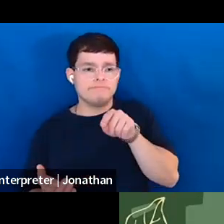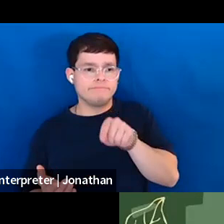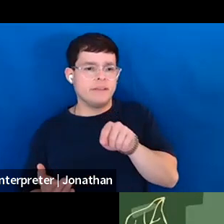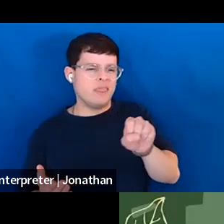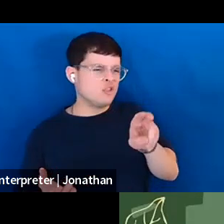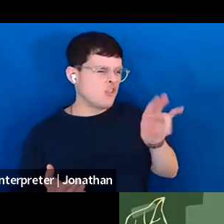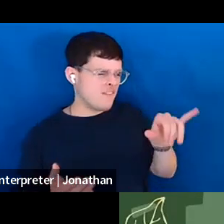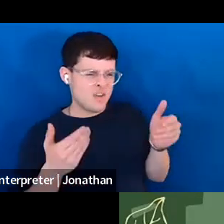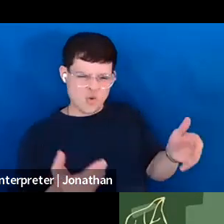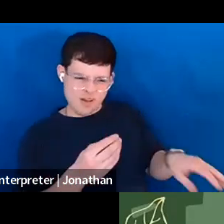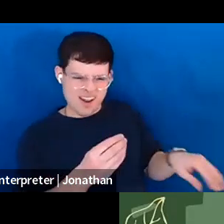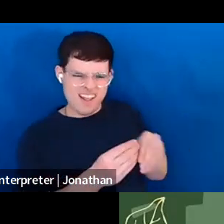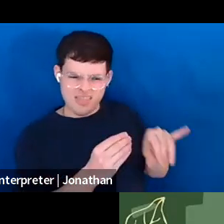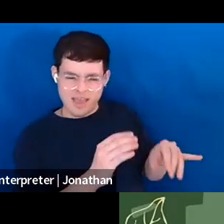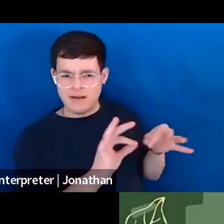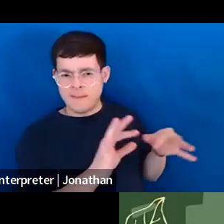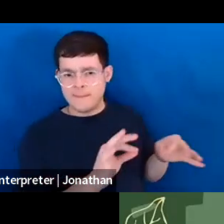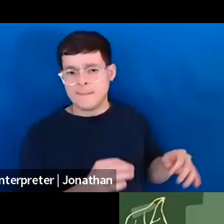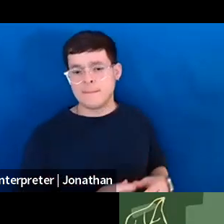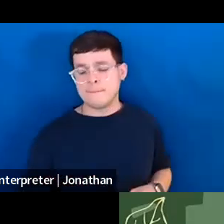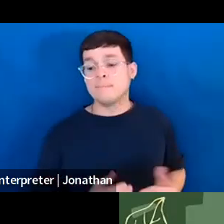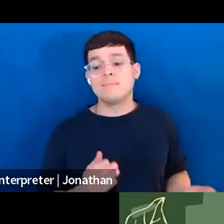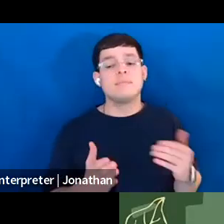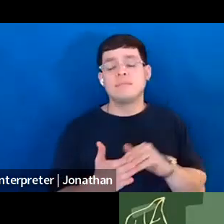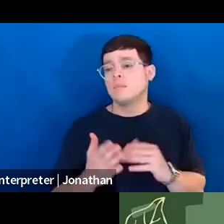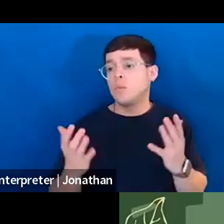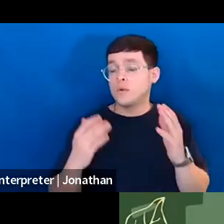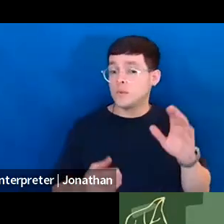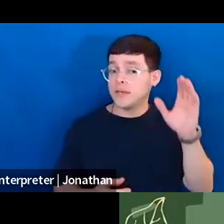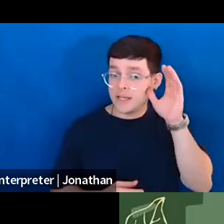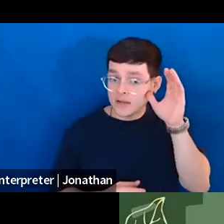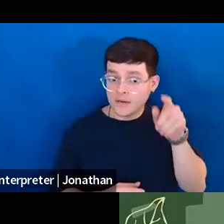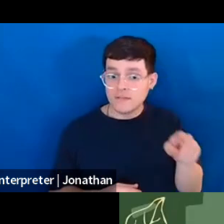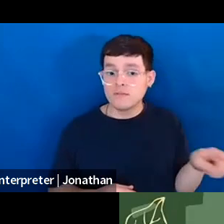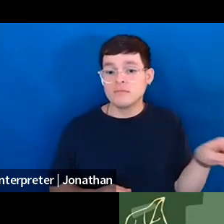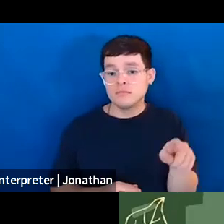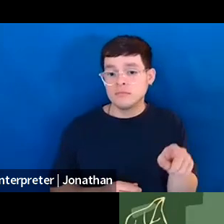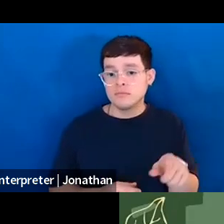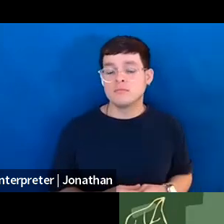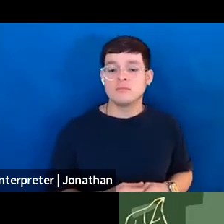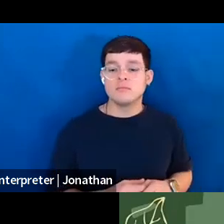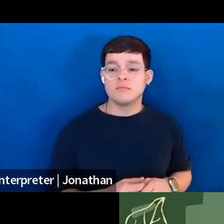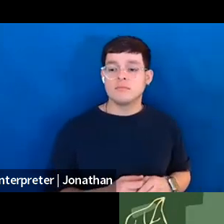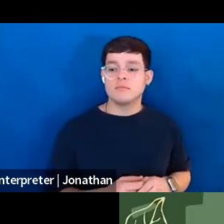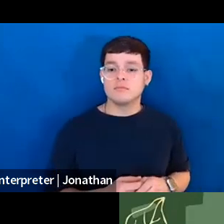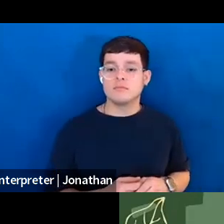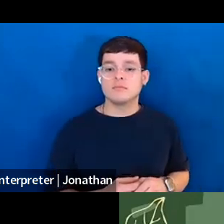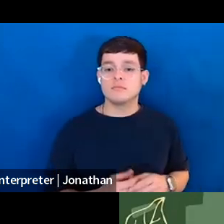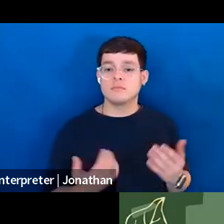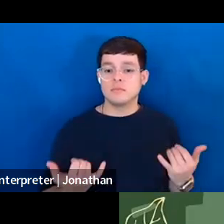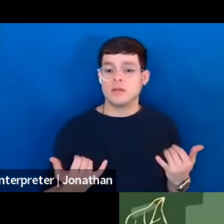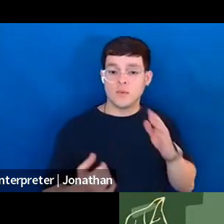survey. And again, we really want to hear from you. And I will turn it